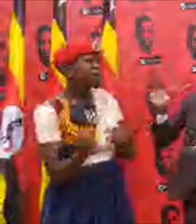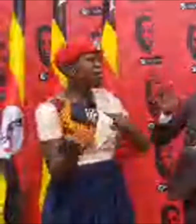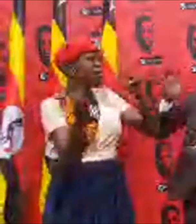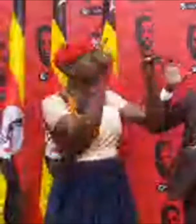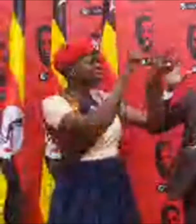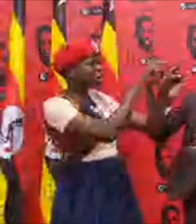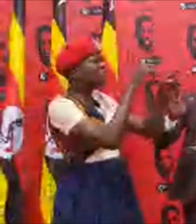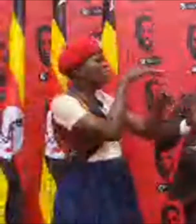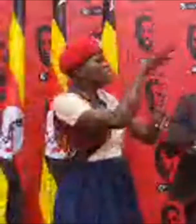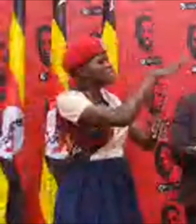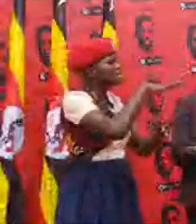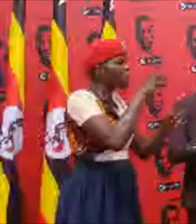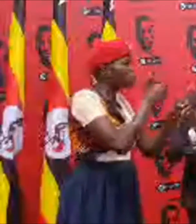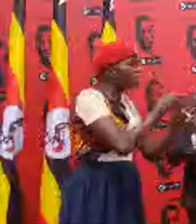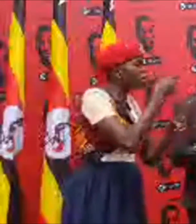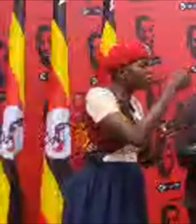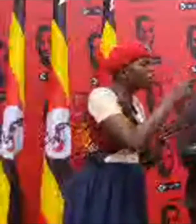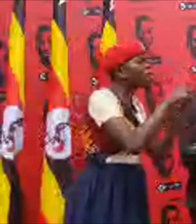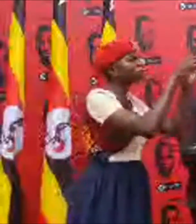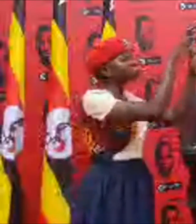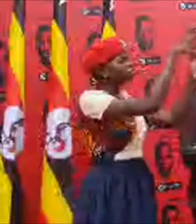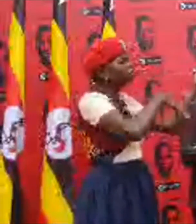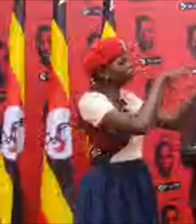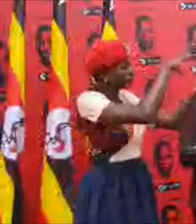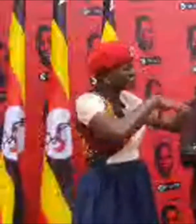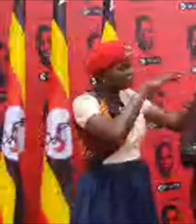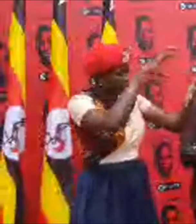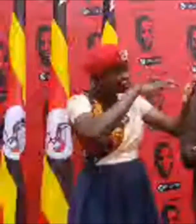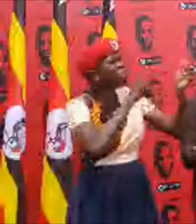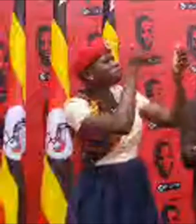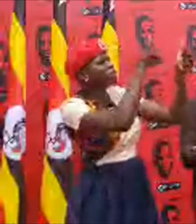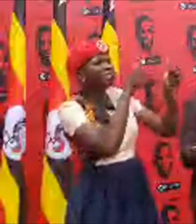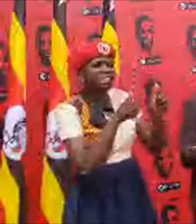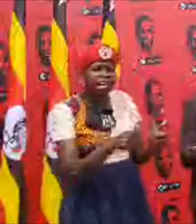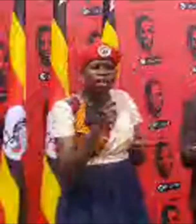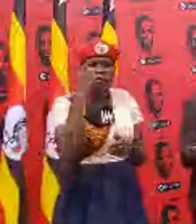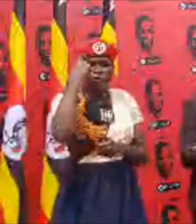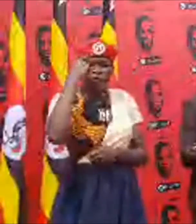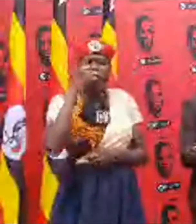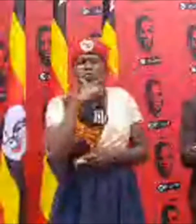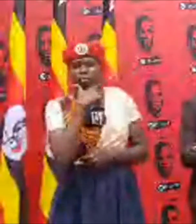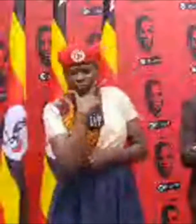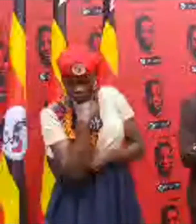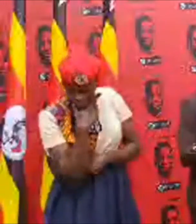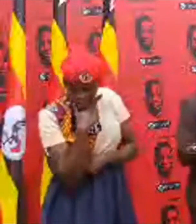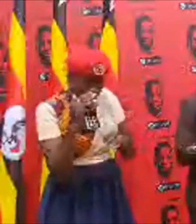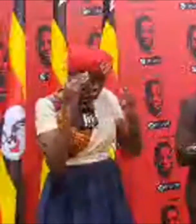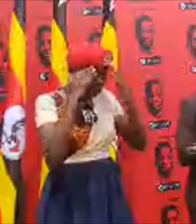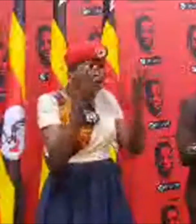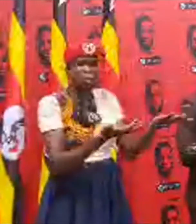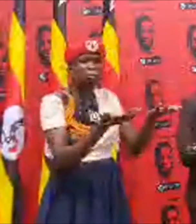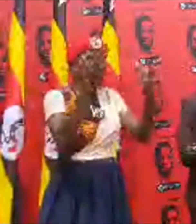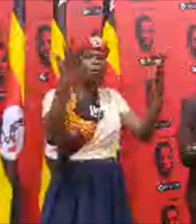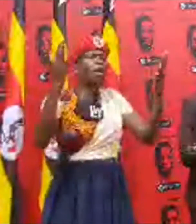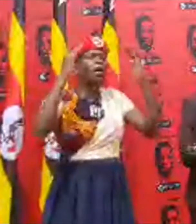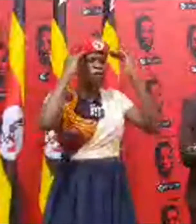bibuga ne babiteeka ku zikabangali zaabwe ne babitwala wa tetunnategeera wa bwe babitwala. Naye ate nga bwe bakola ekyo,